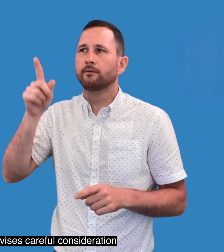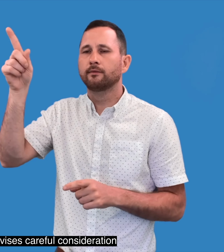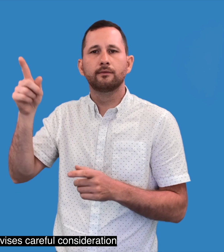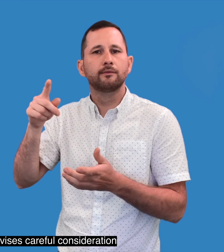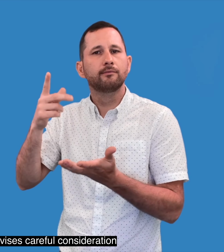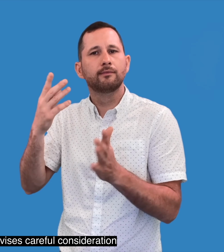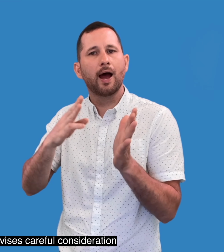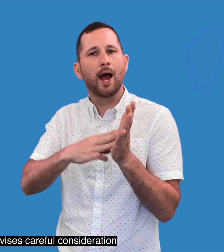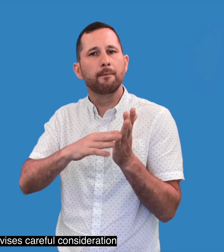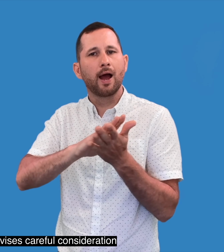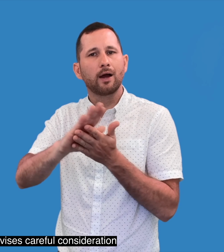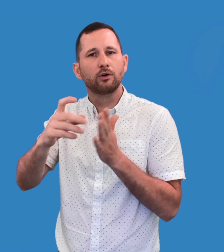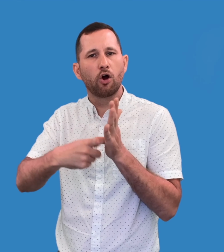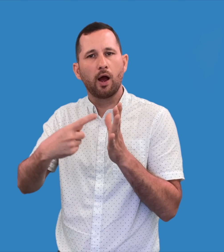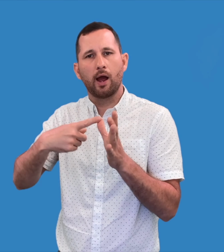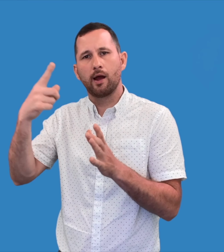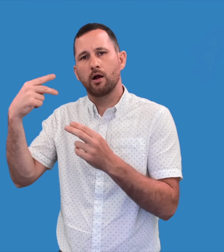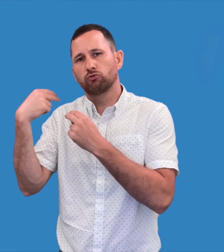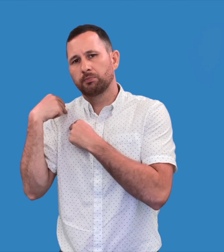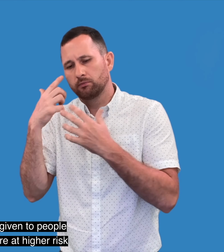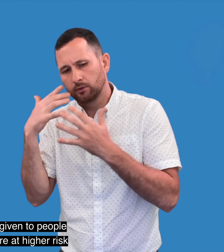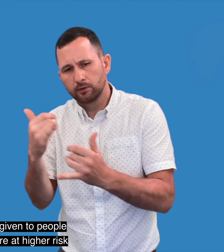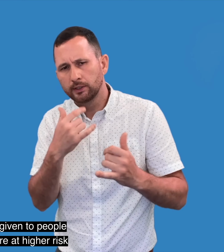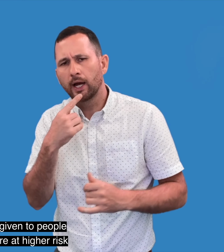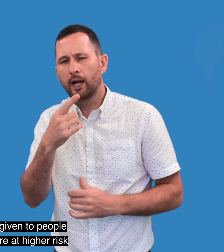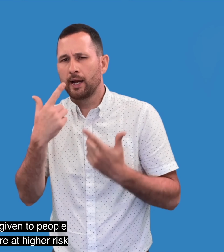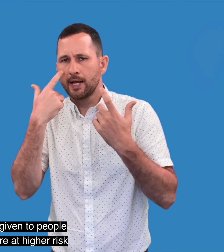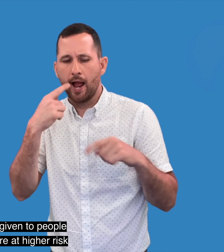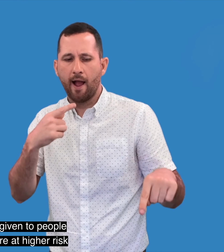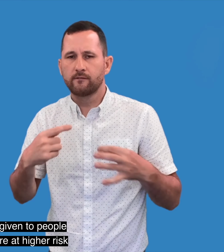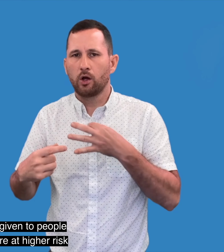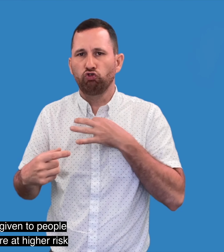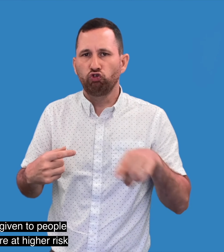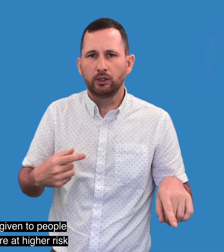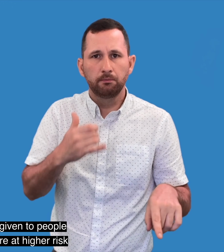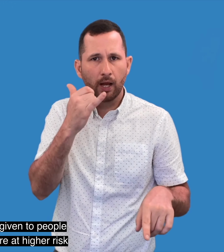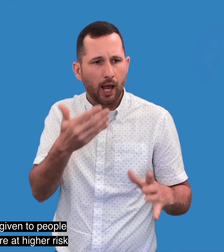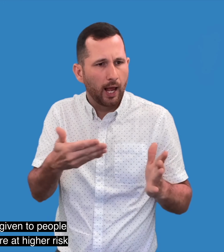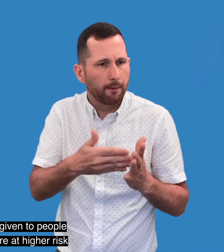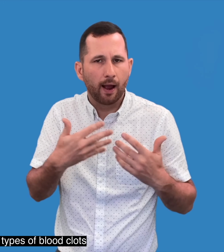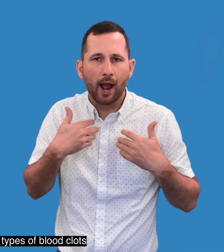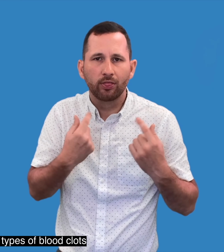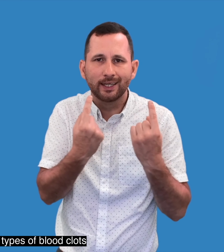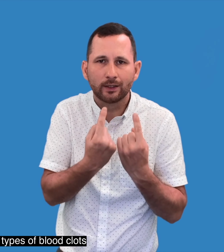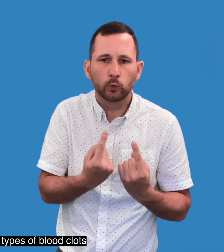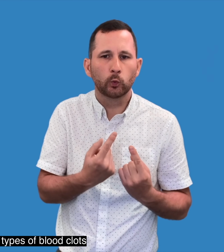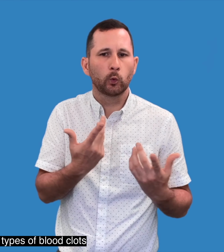careful consideration to be given to people who are at higher risk of specific types of